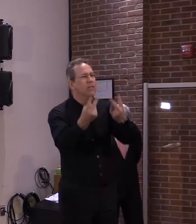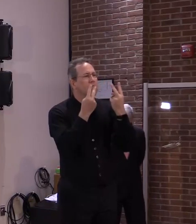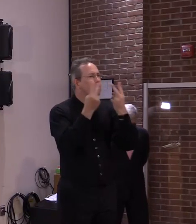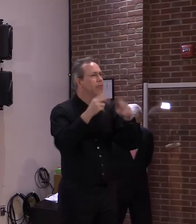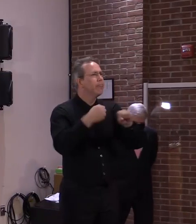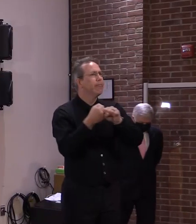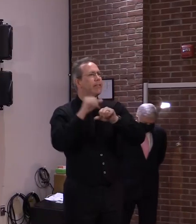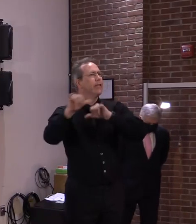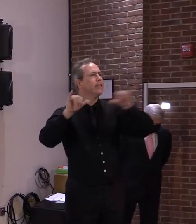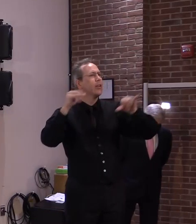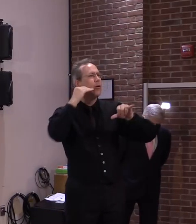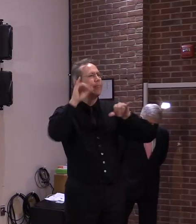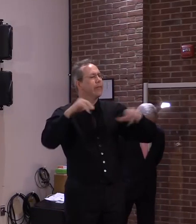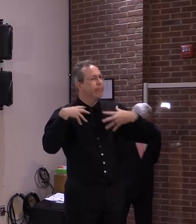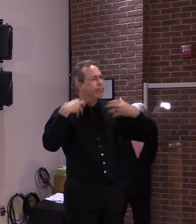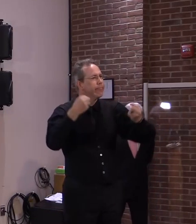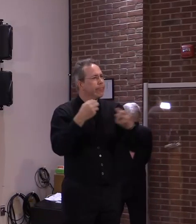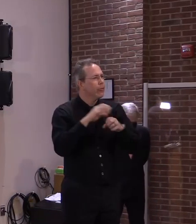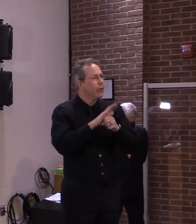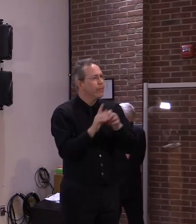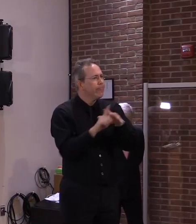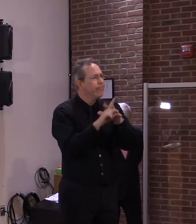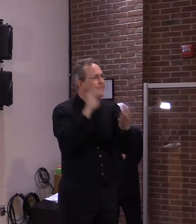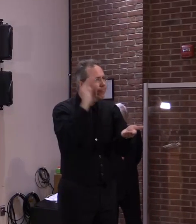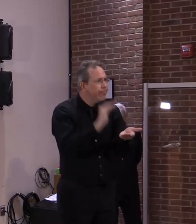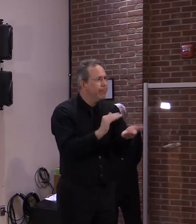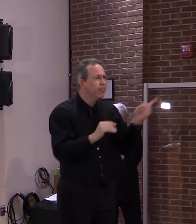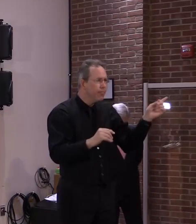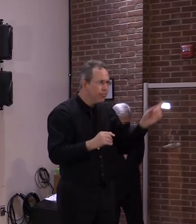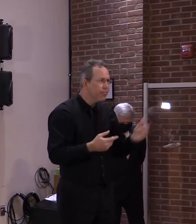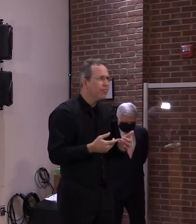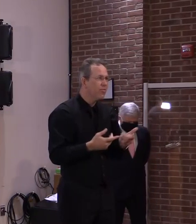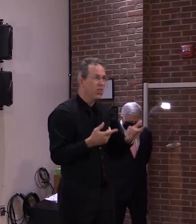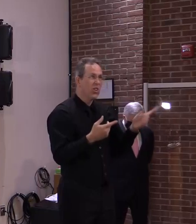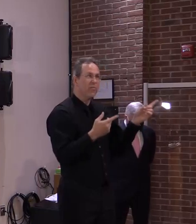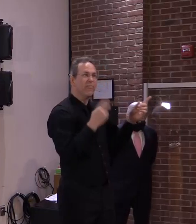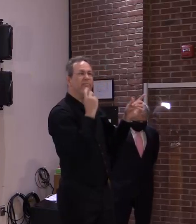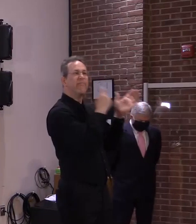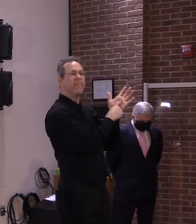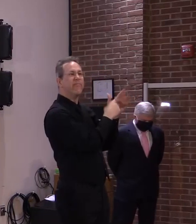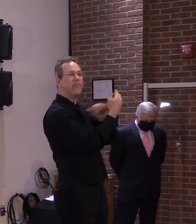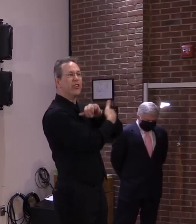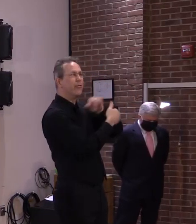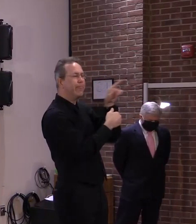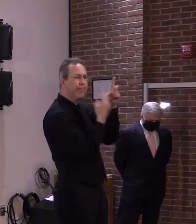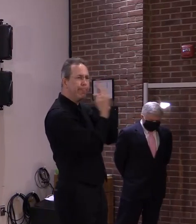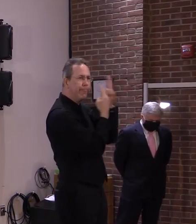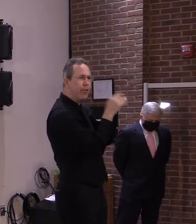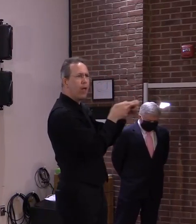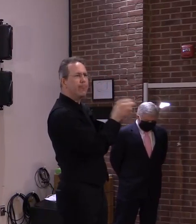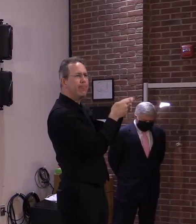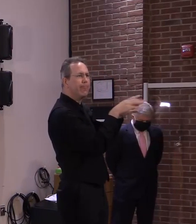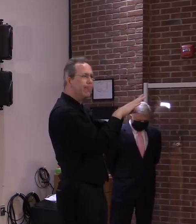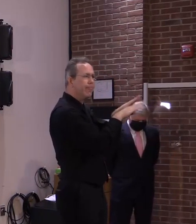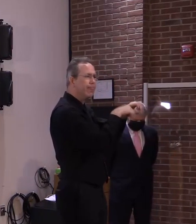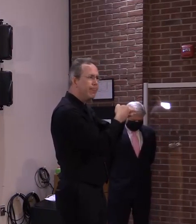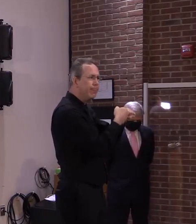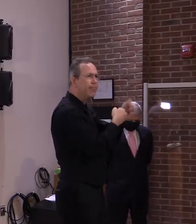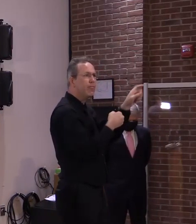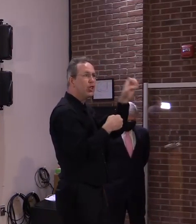suppressed, and that's an effective means. Unfortunately, you're seeing countries throughout Europe resorting to that